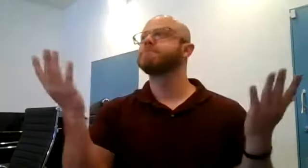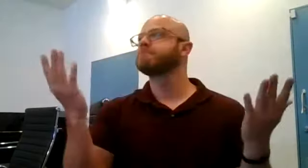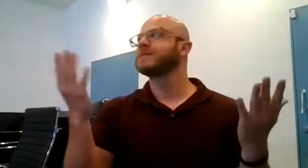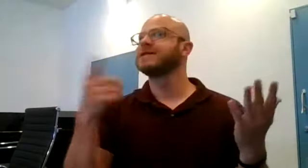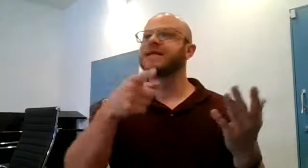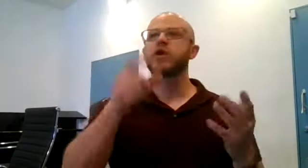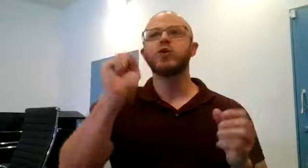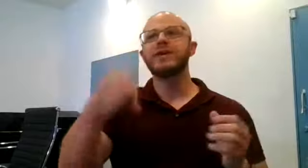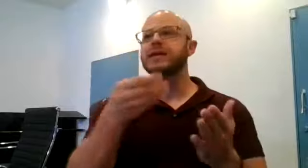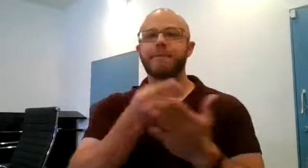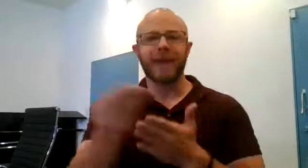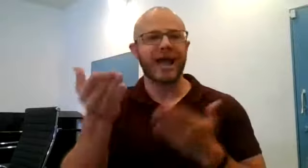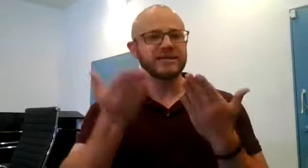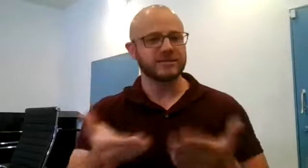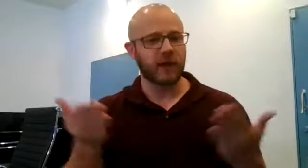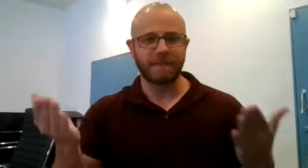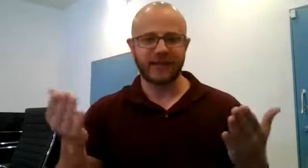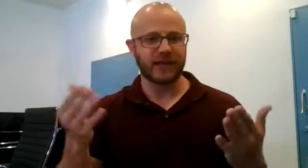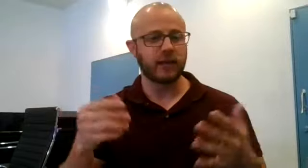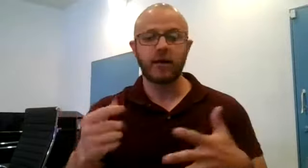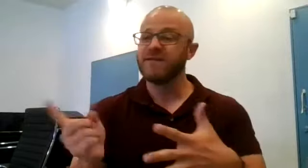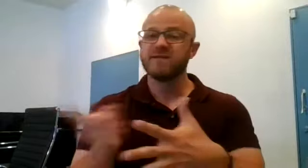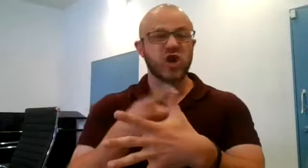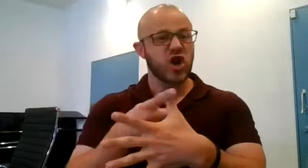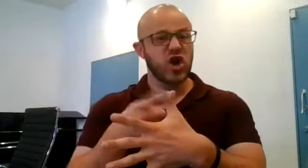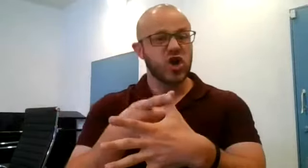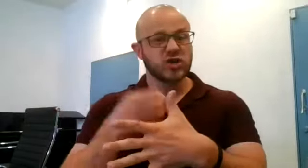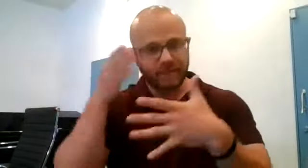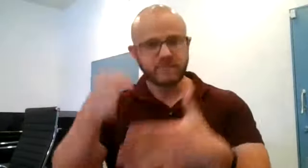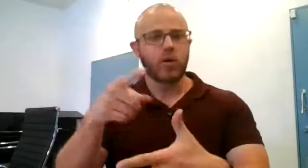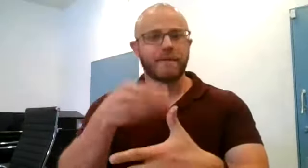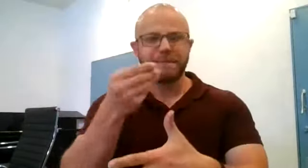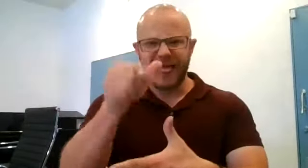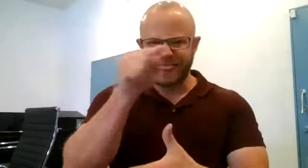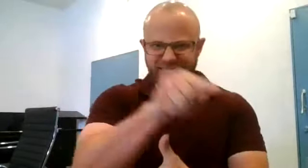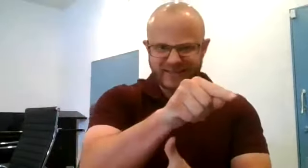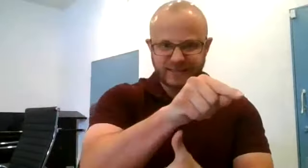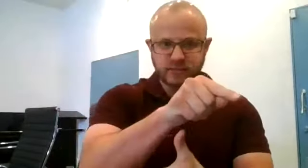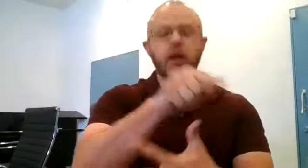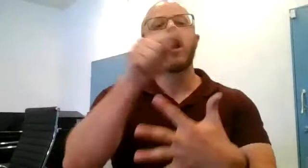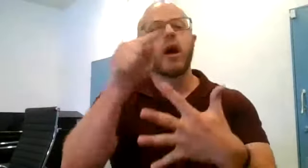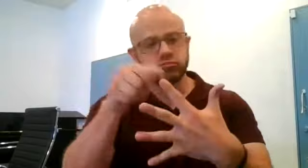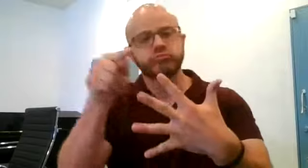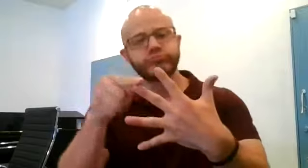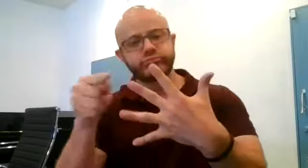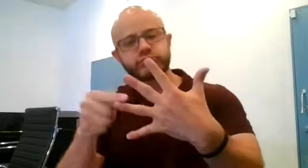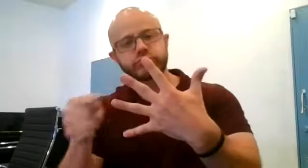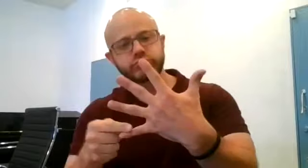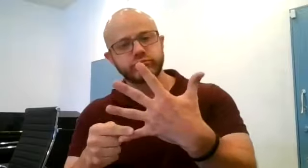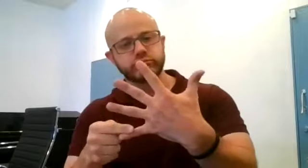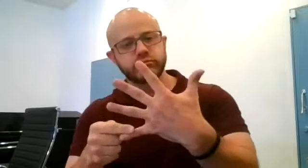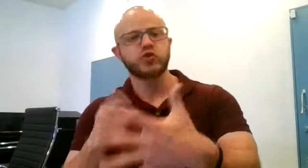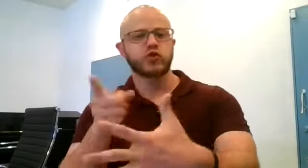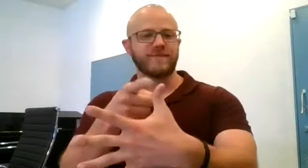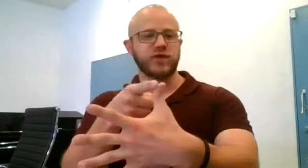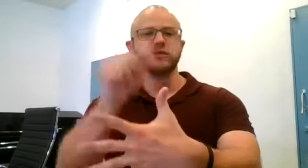Generally speaking, you can like buy something. You would say first, I bought this, then I bought this, and this.